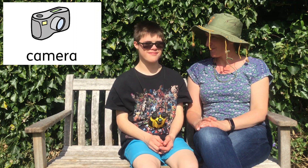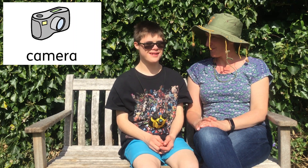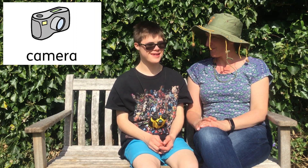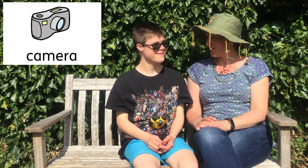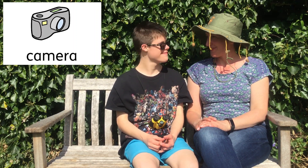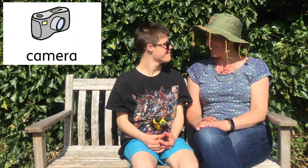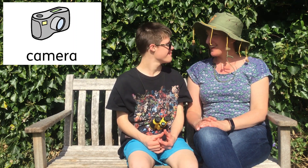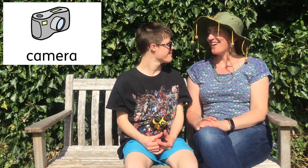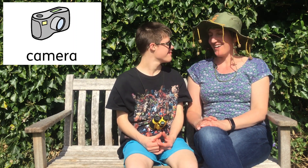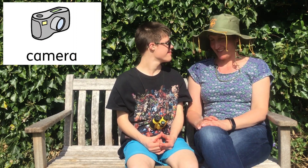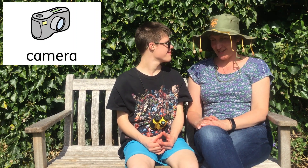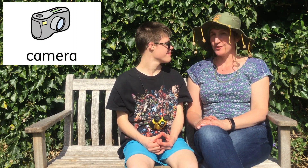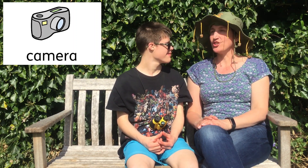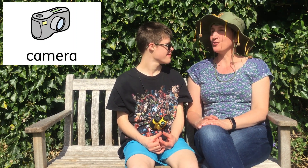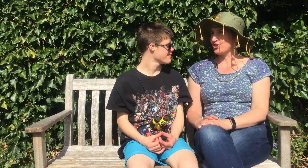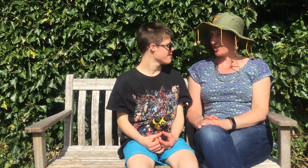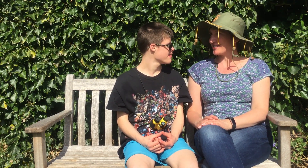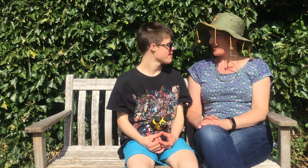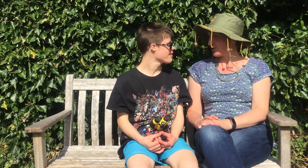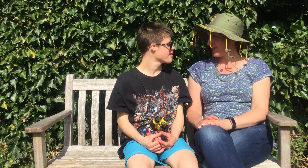trick. I think that would do just the trick.